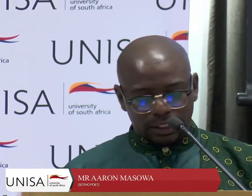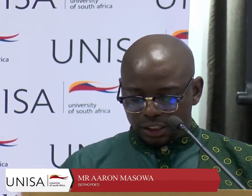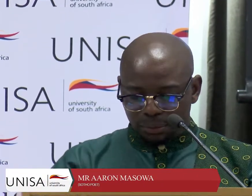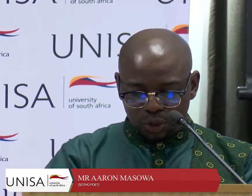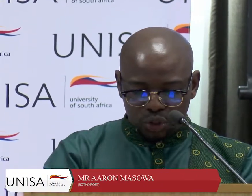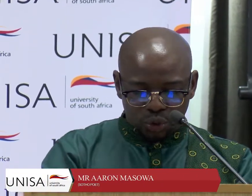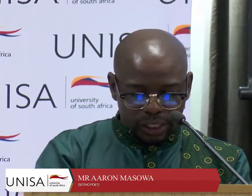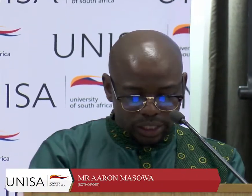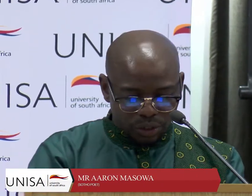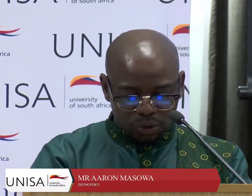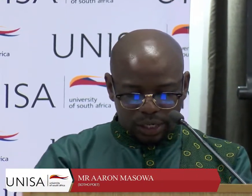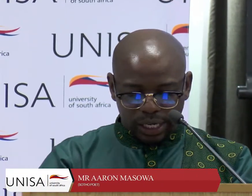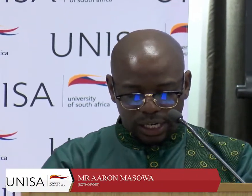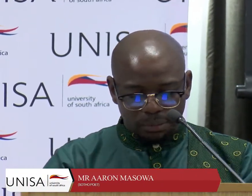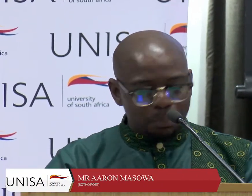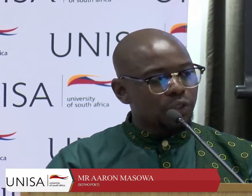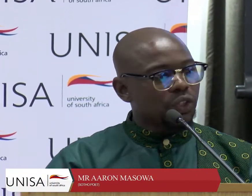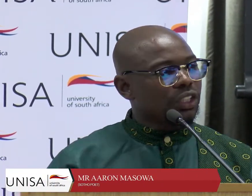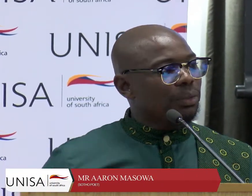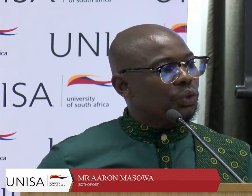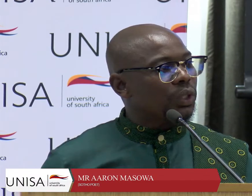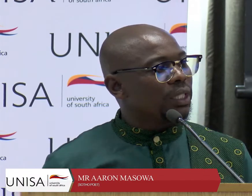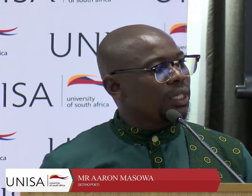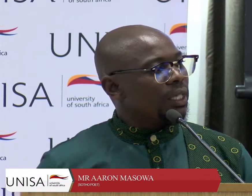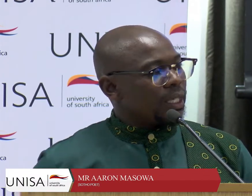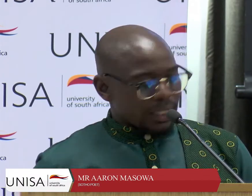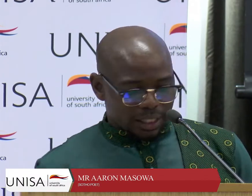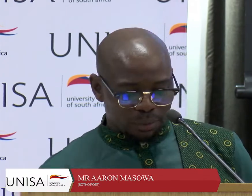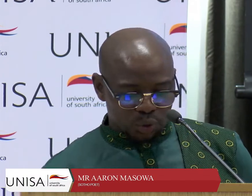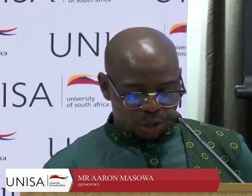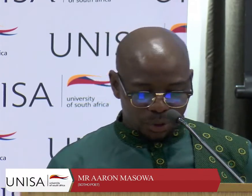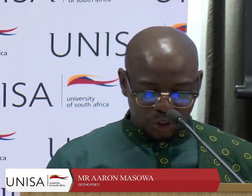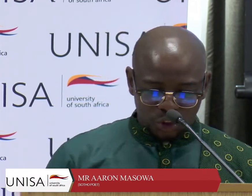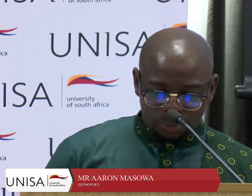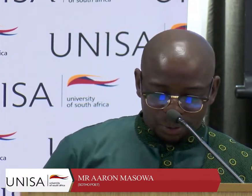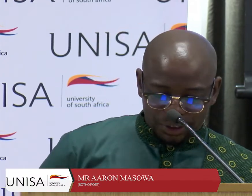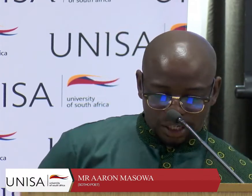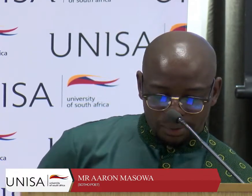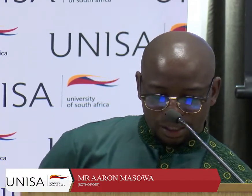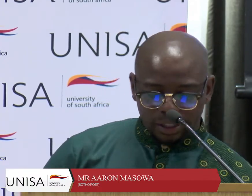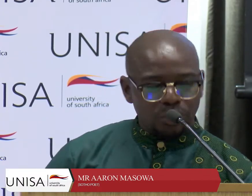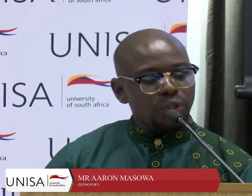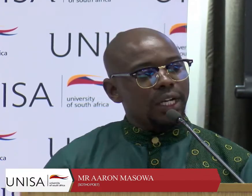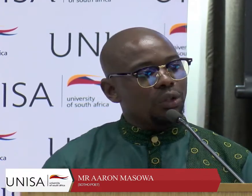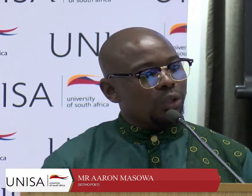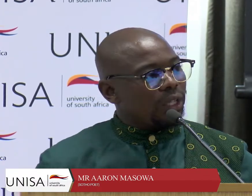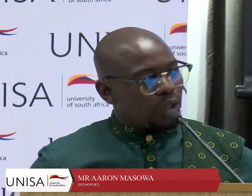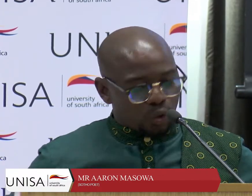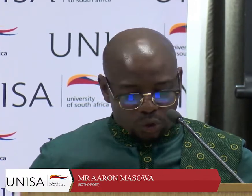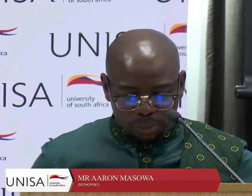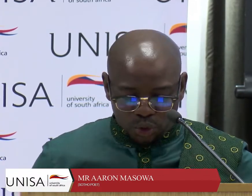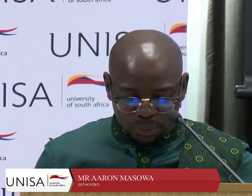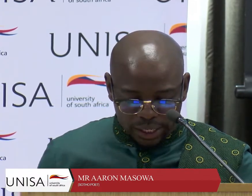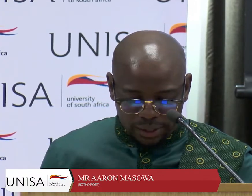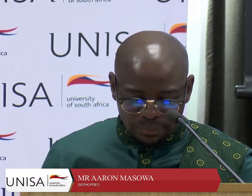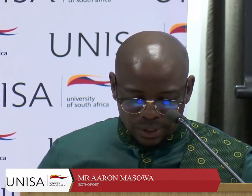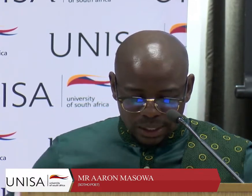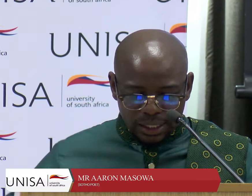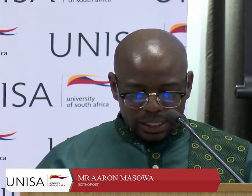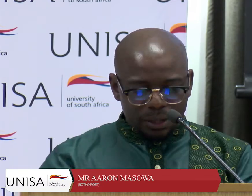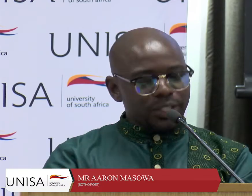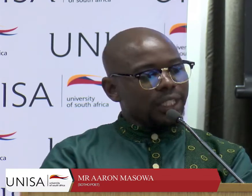gwagwa la Sedimo Nthole le raka le maputse ke imetswe ke motho wa bodijo le bo moselane ba tlabana le tutsele totela le tlhogo le